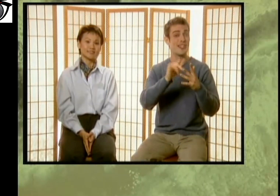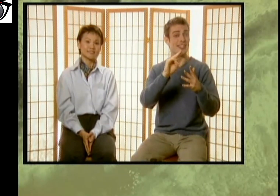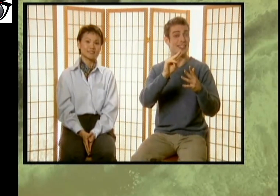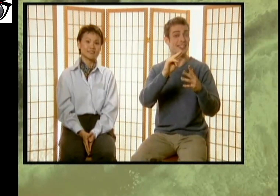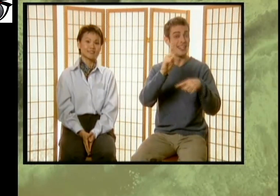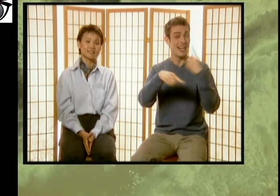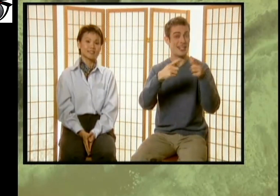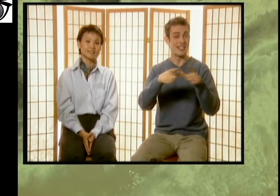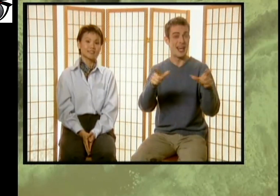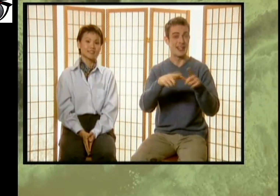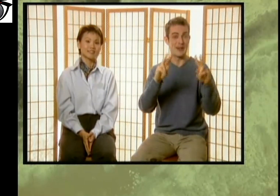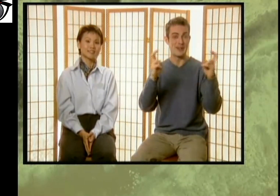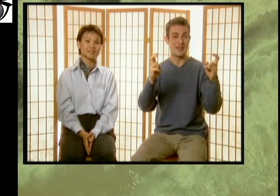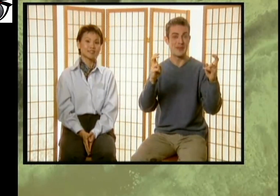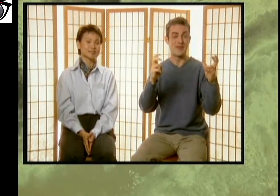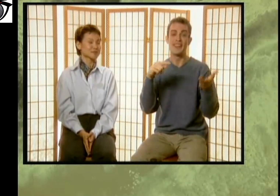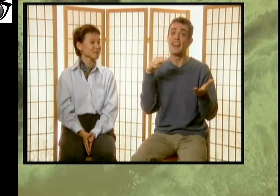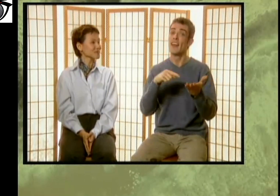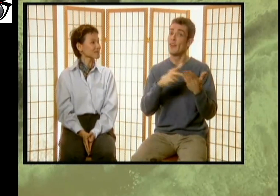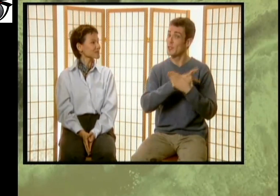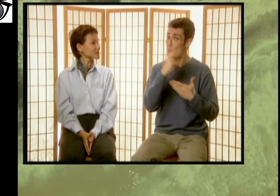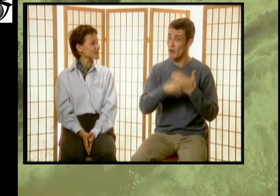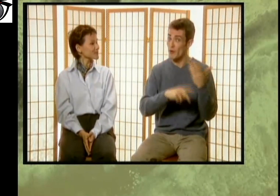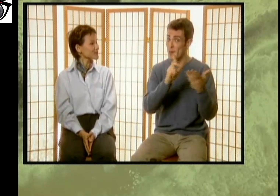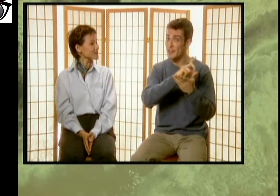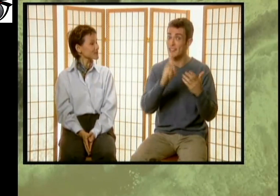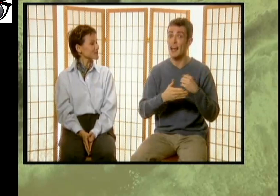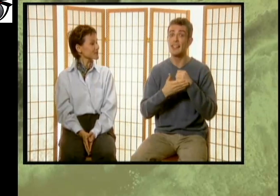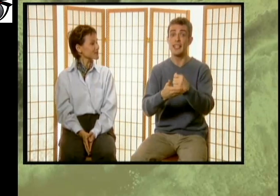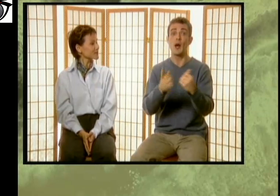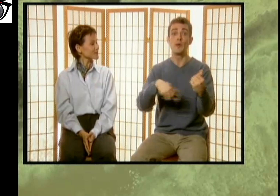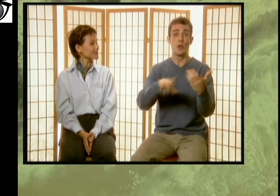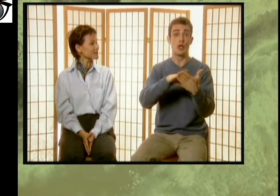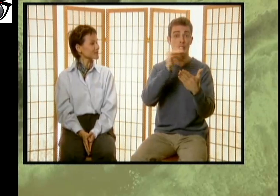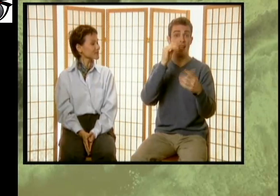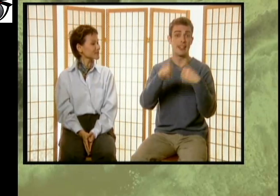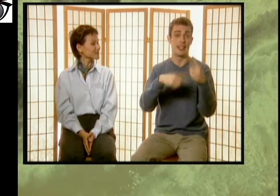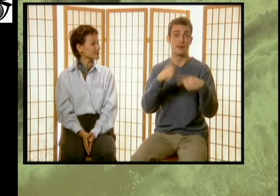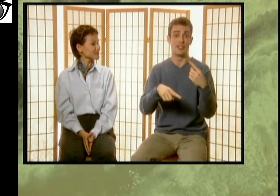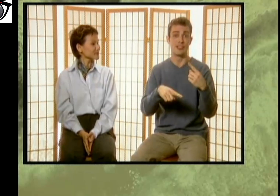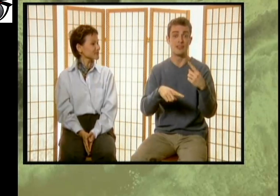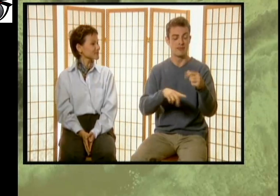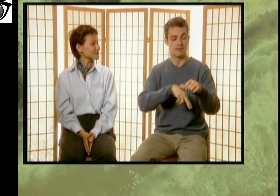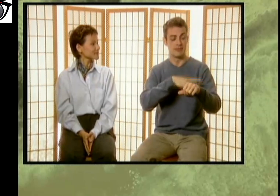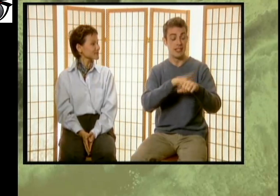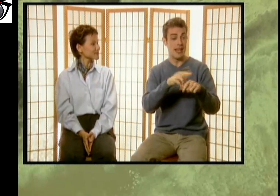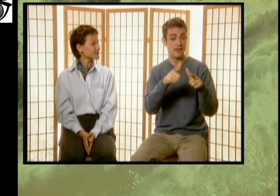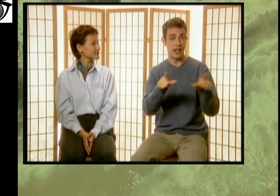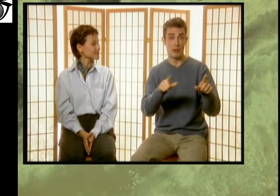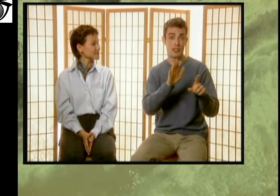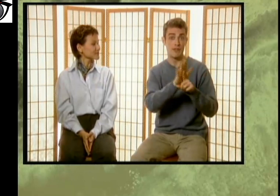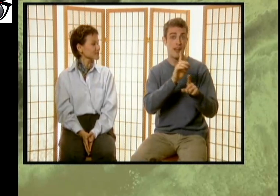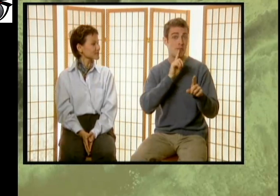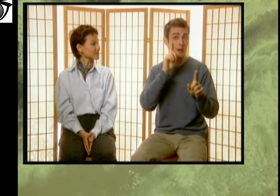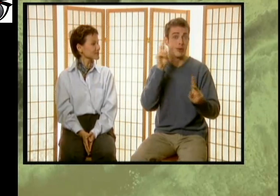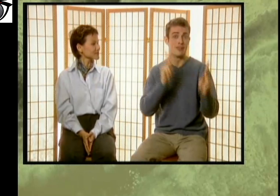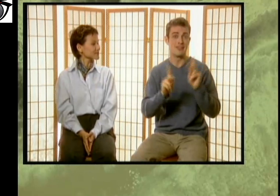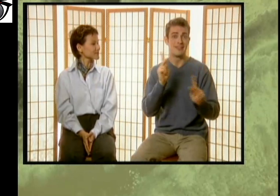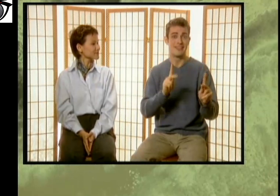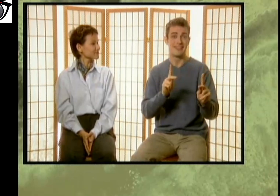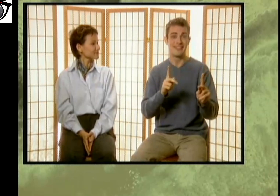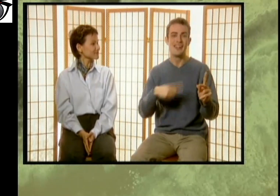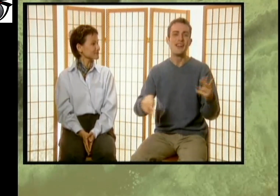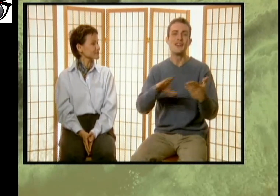Getting Started in Sign Language. This program is designed to help you learn sign language, the native language of deaf